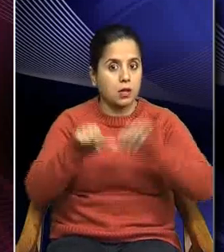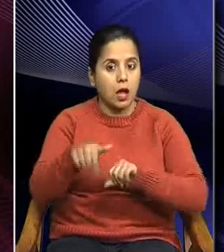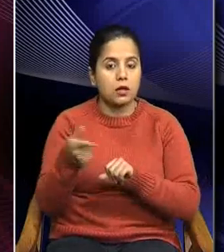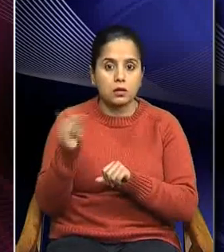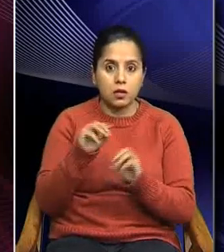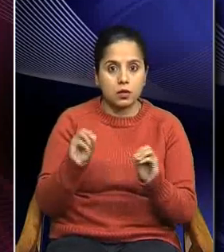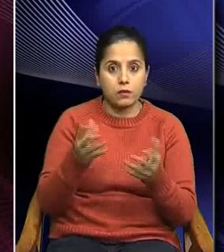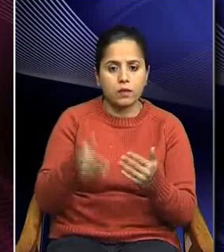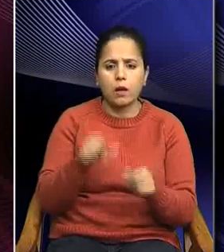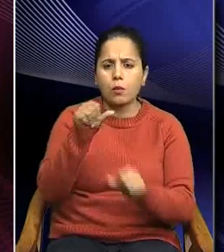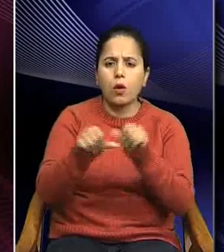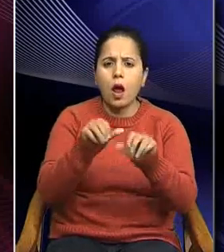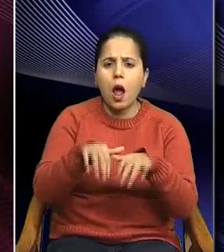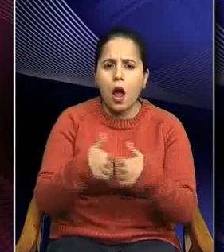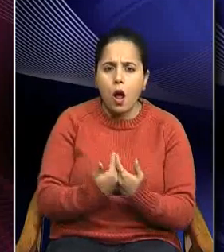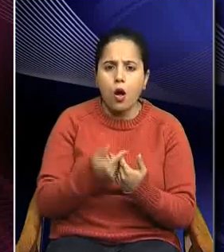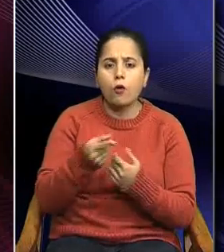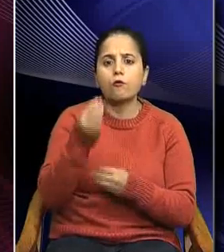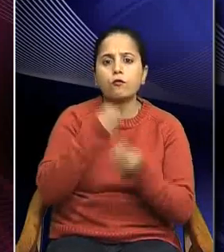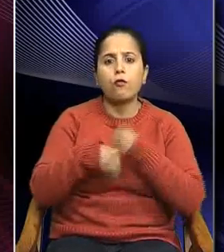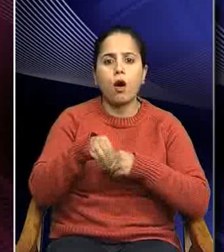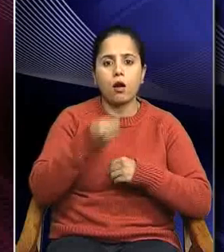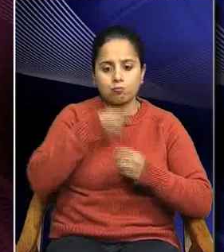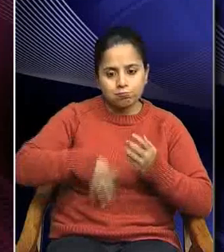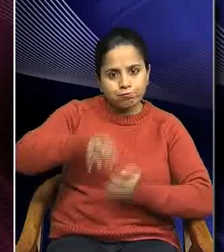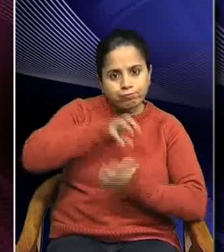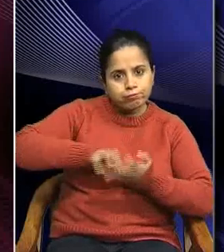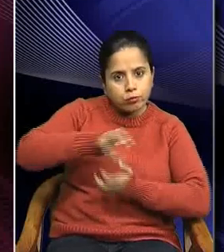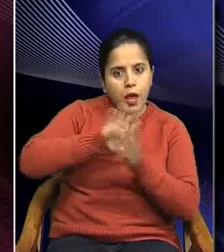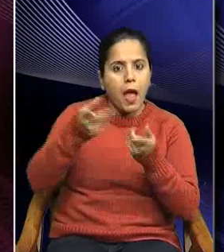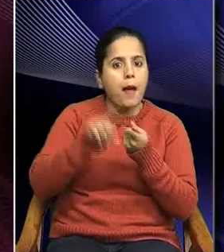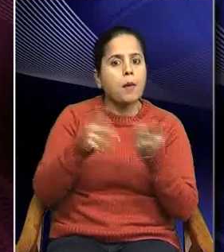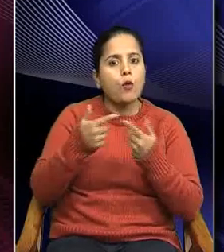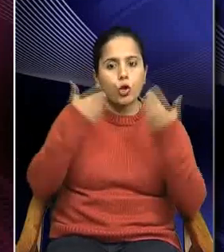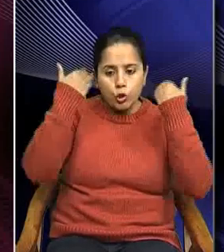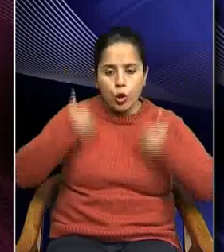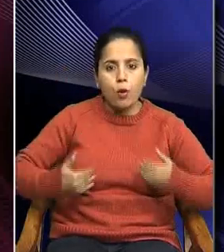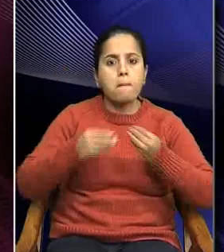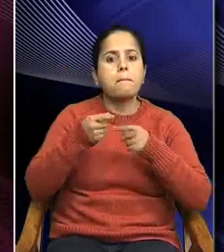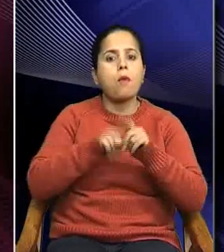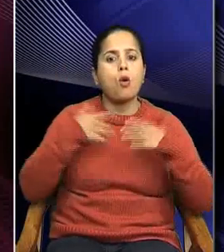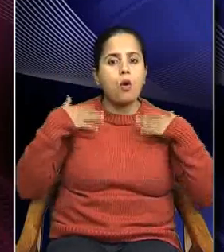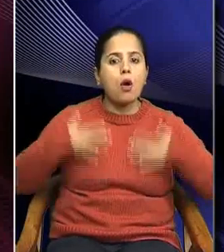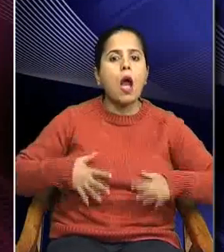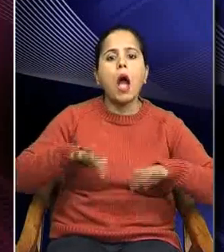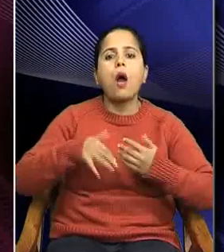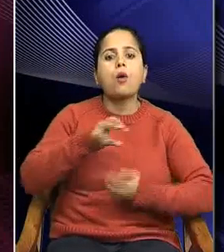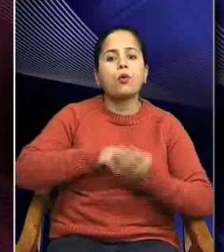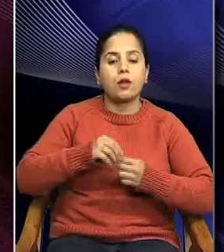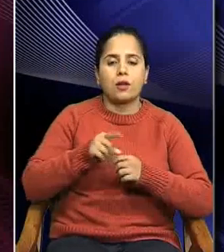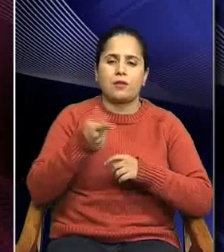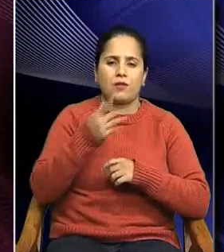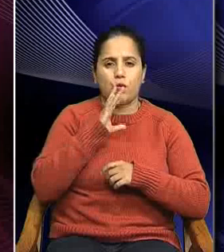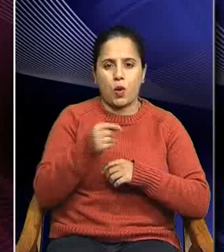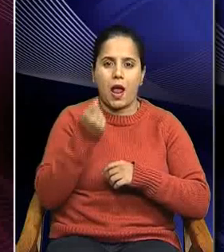how the process of food digestion happens in human body, obviously, before